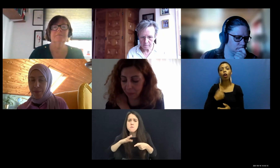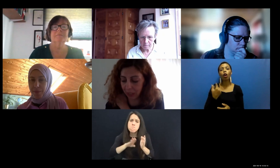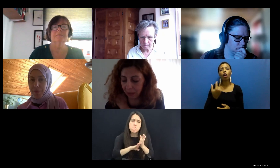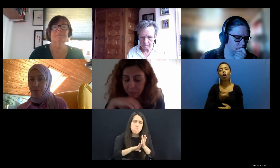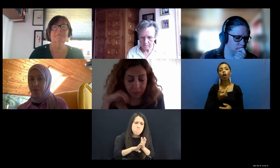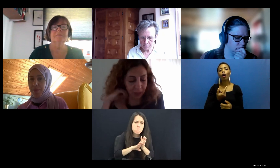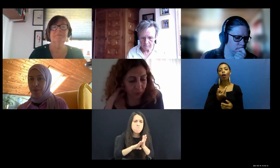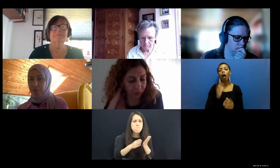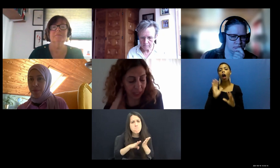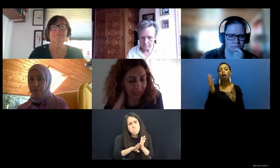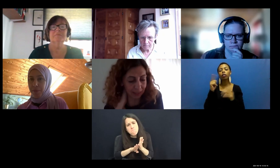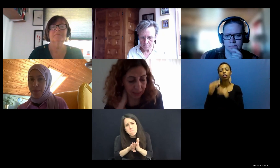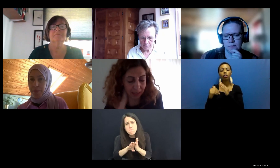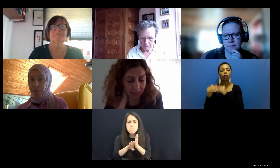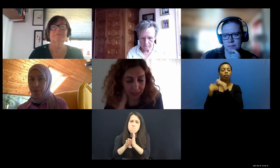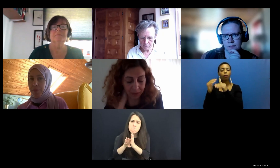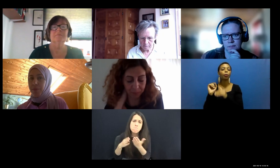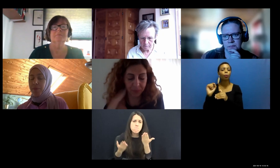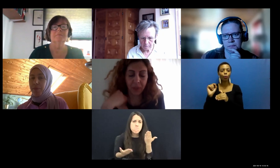the kind of late